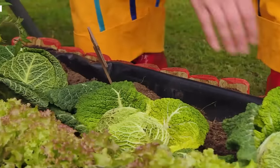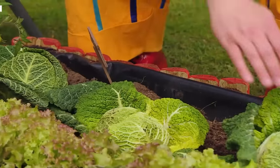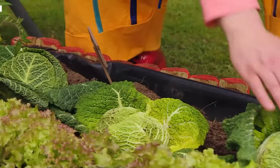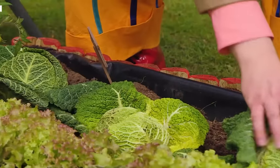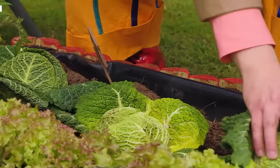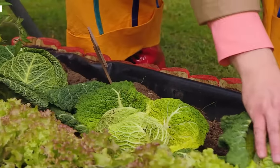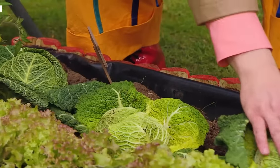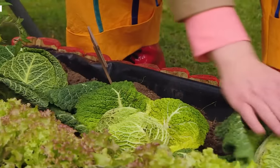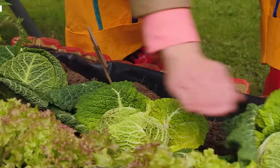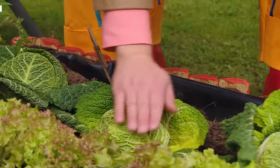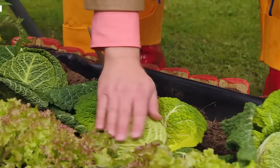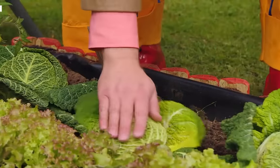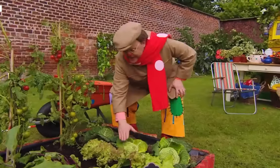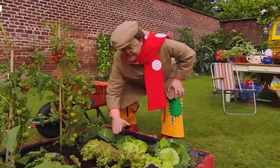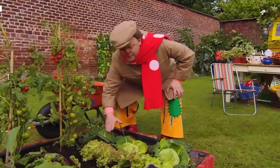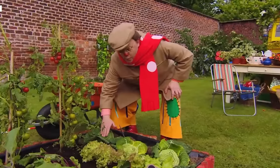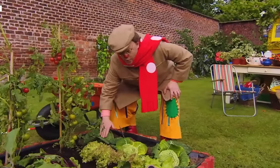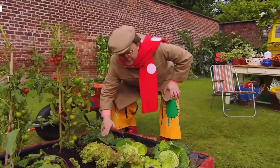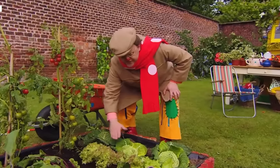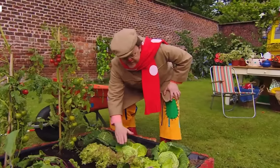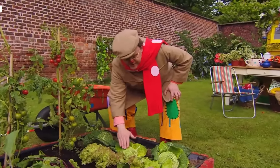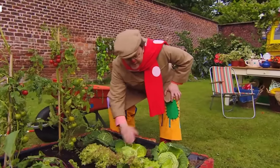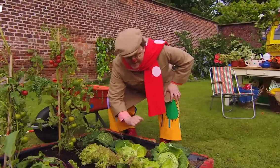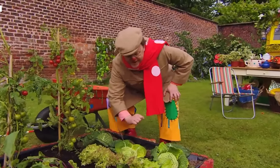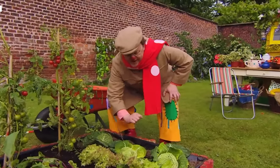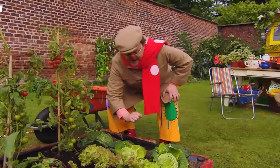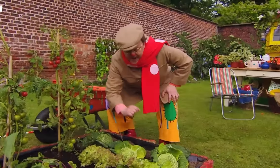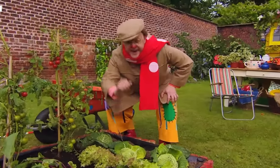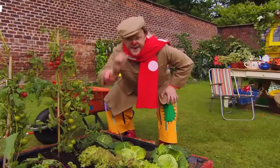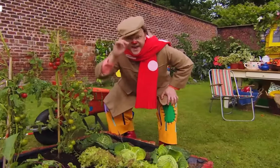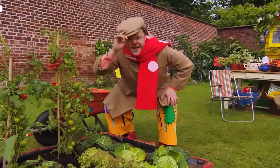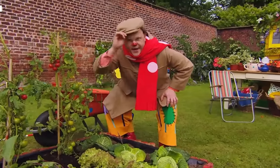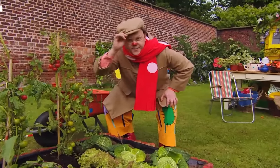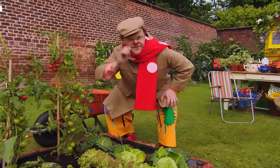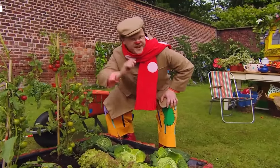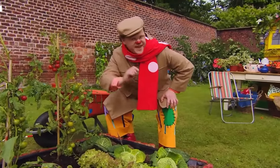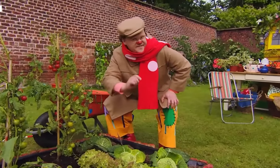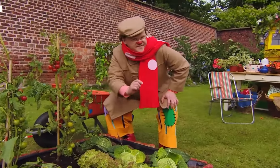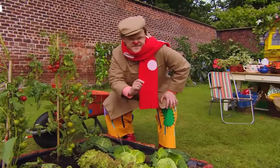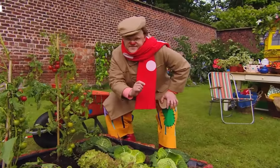It's all right. You'll get some water soon. Hopefully.